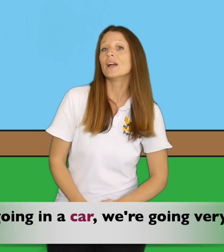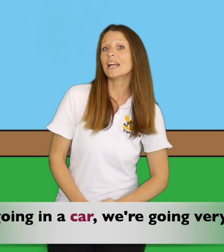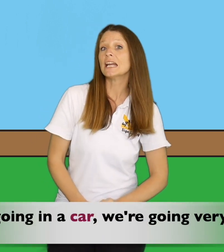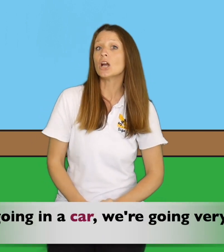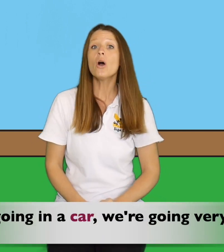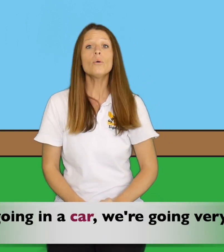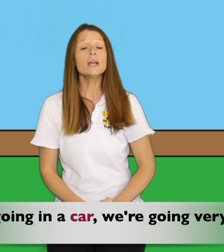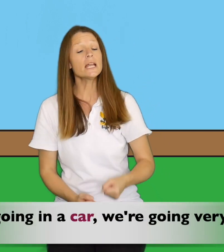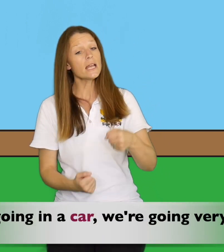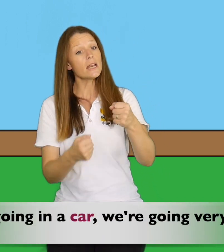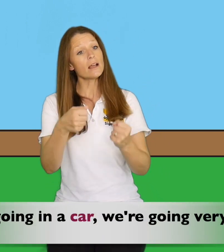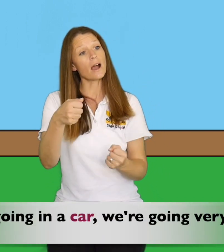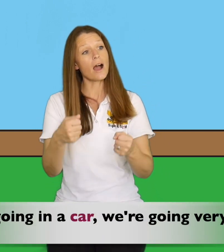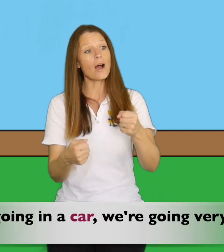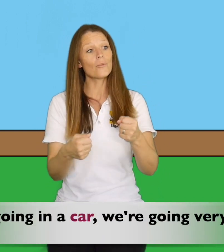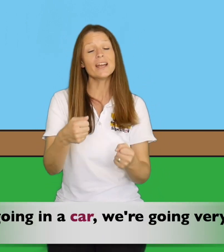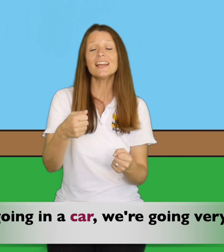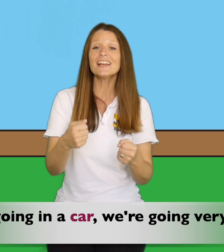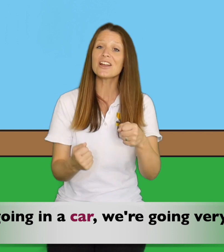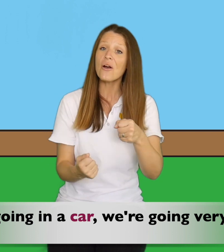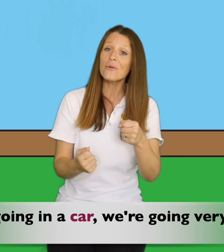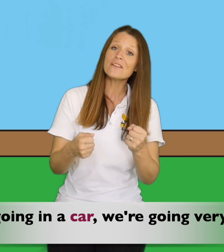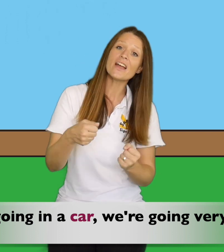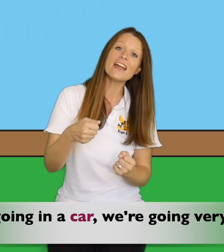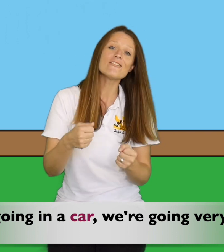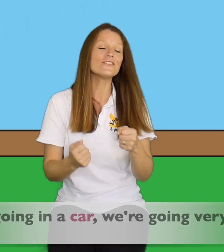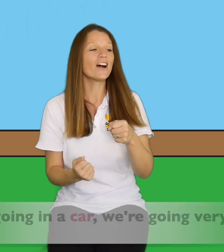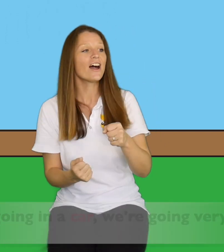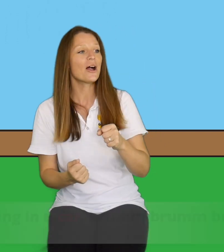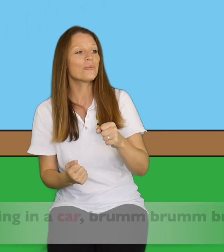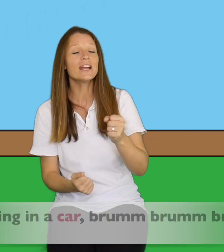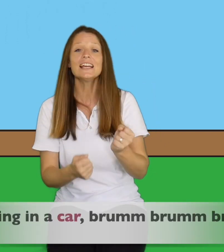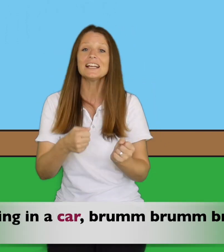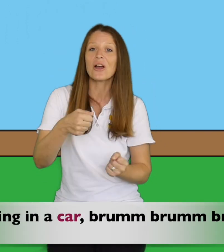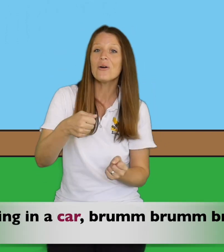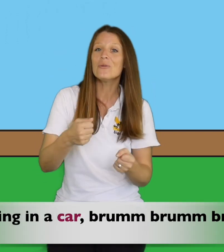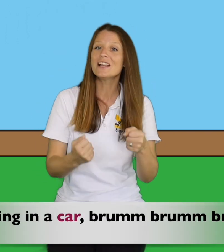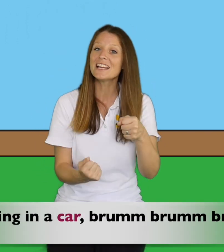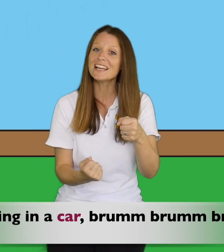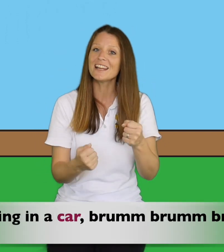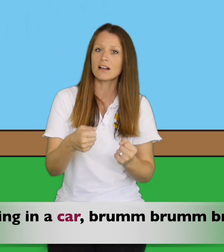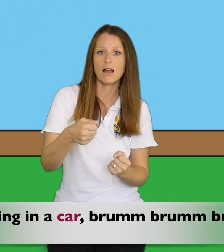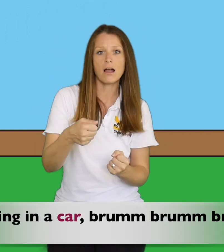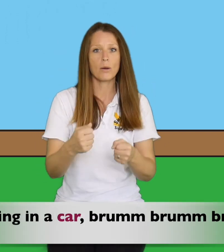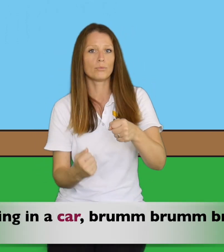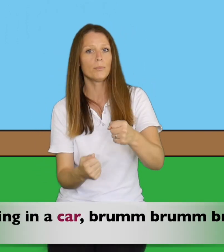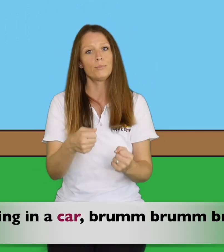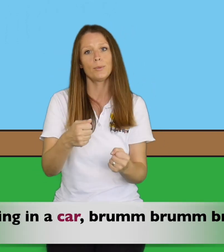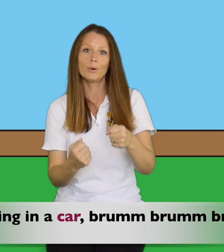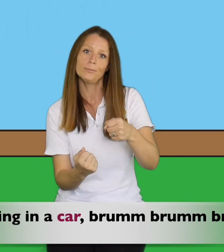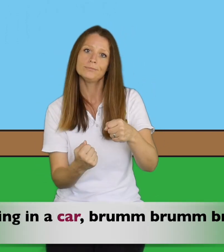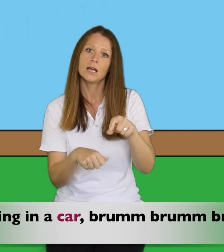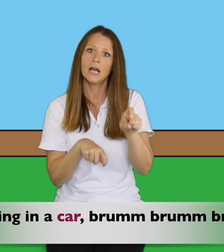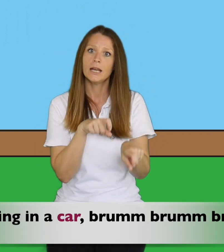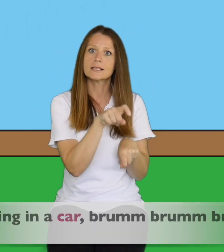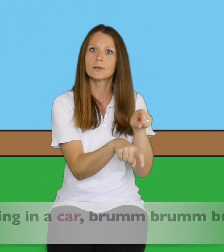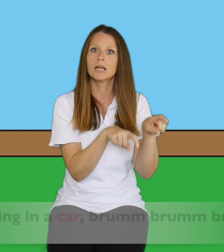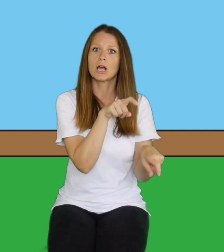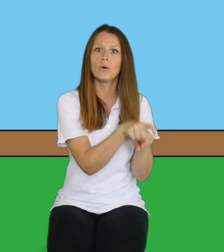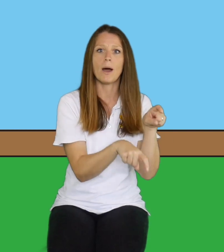We're going in a car, we're going very far. We're going in a car, brum, brum, brum. So we're going to go on our